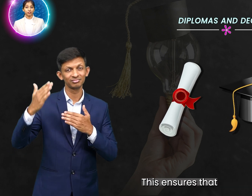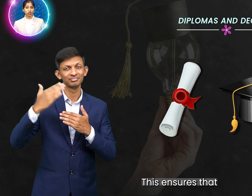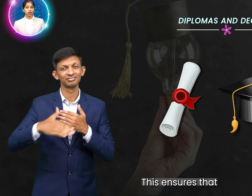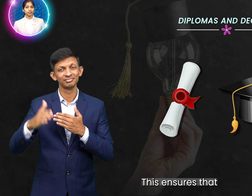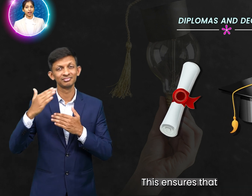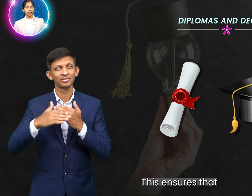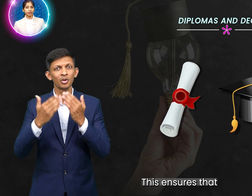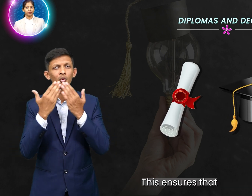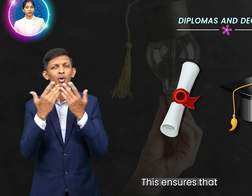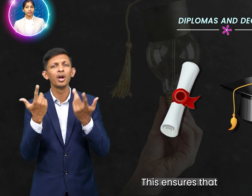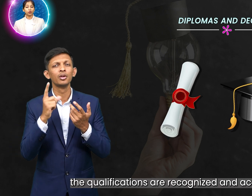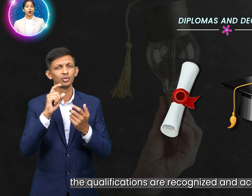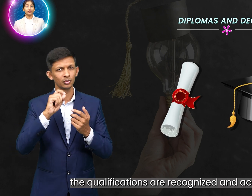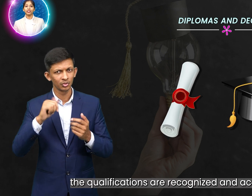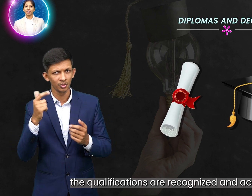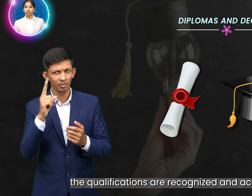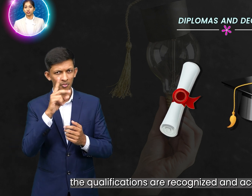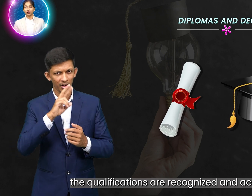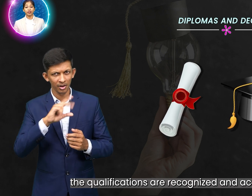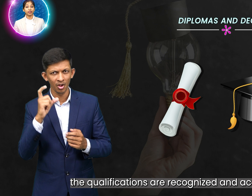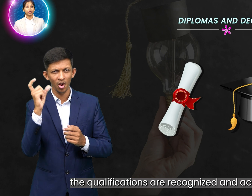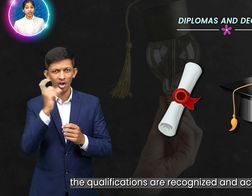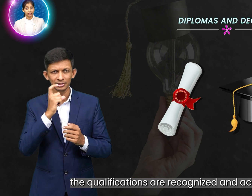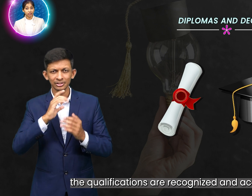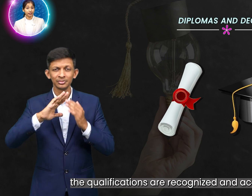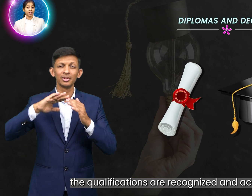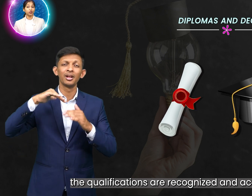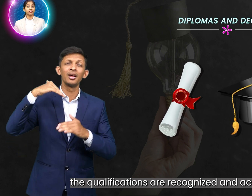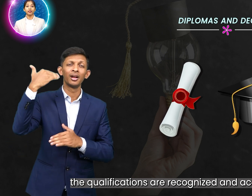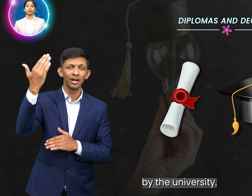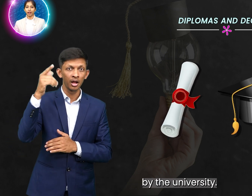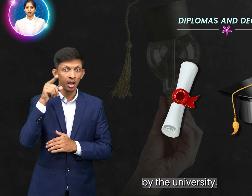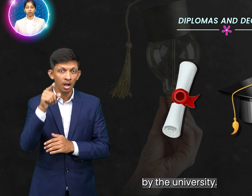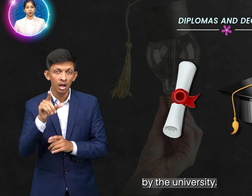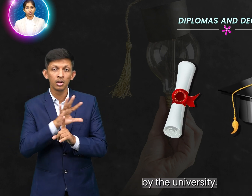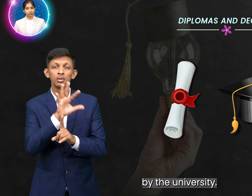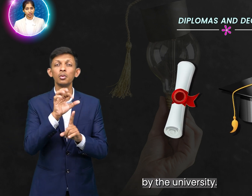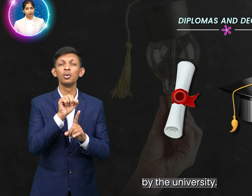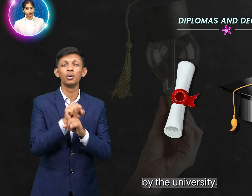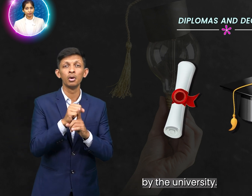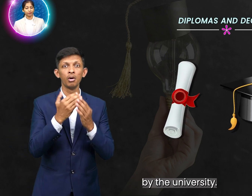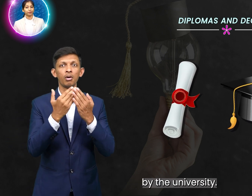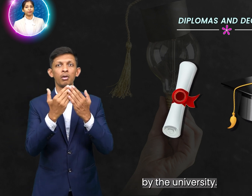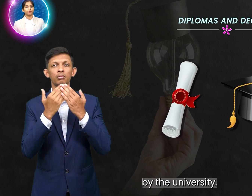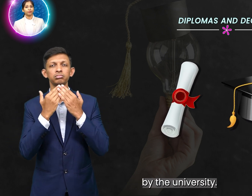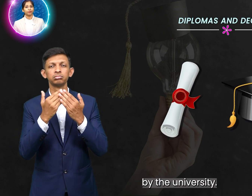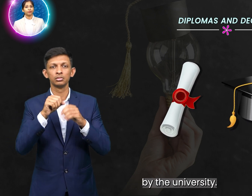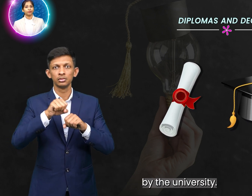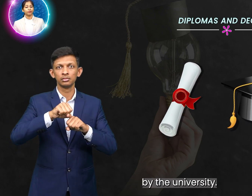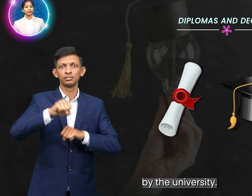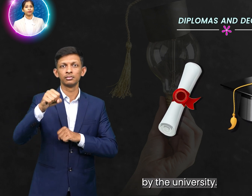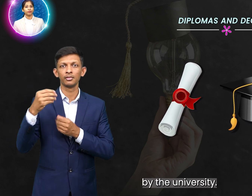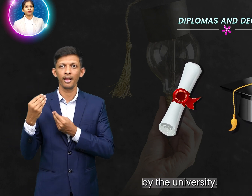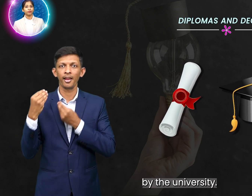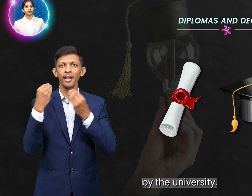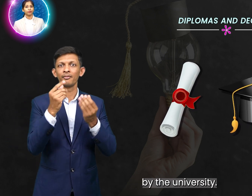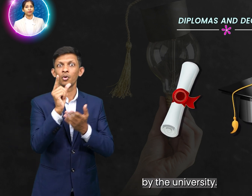This ensures that the qualifications are recognized and accredited by the university.